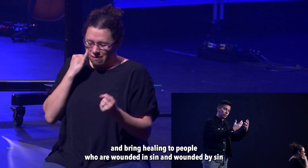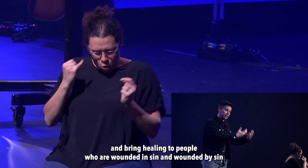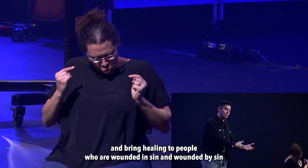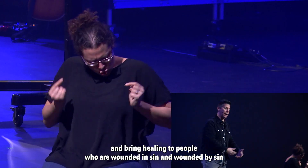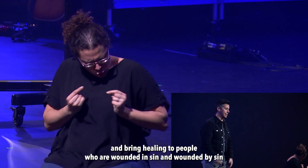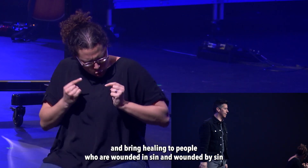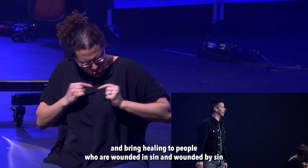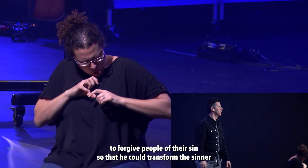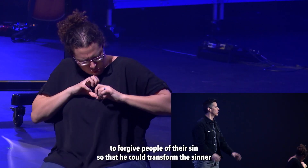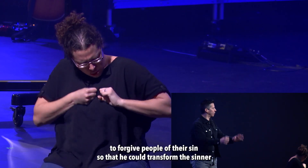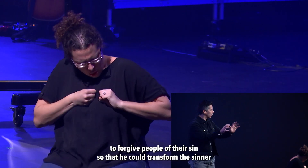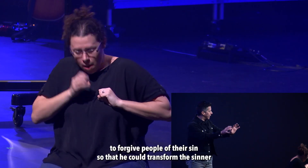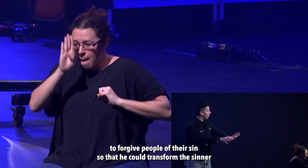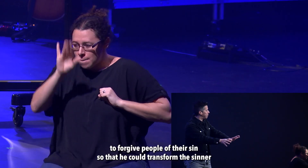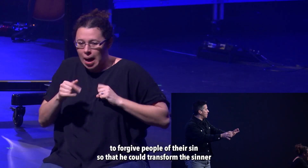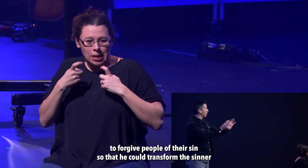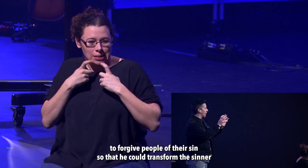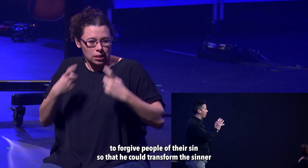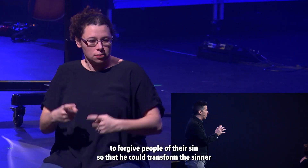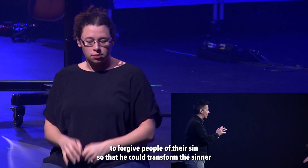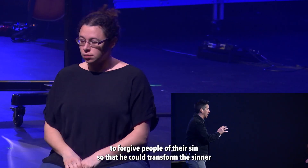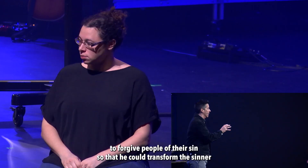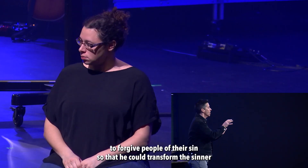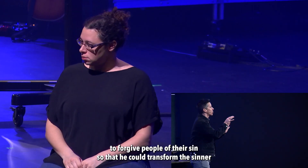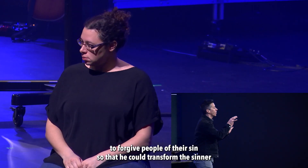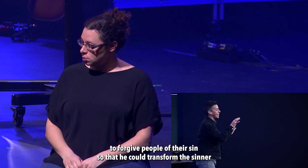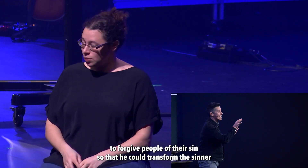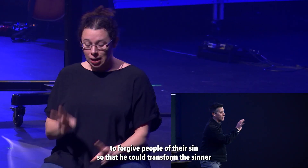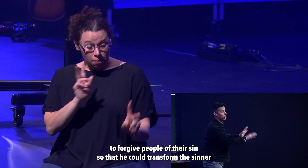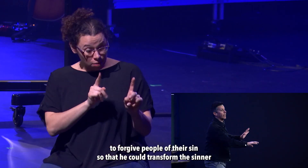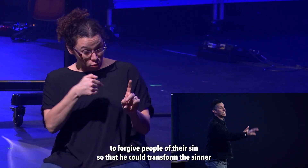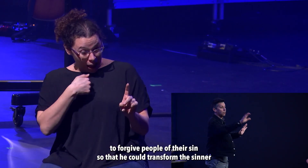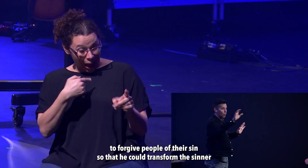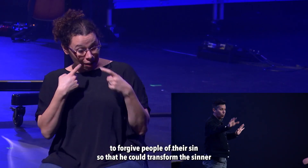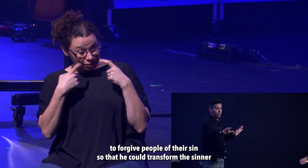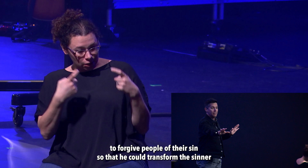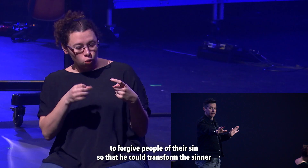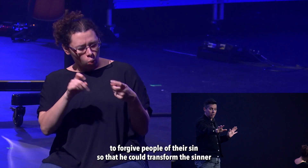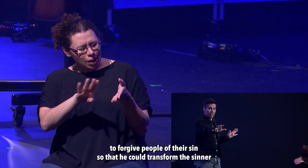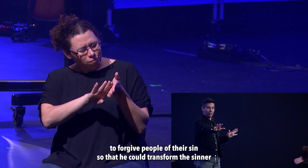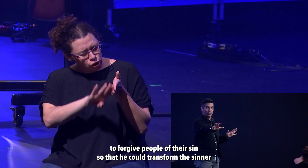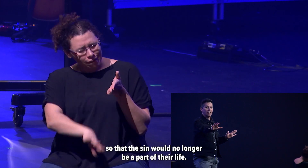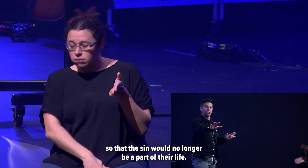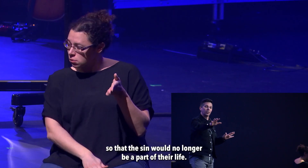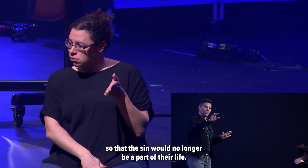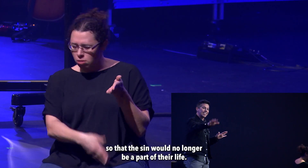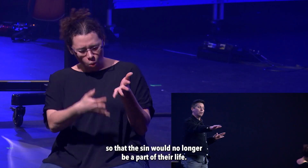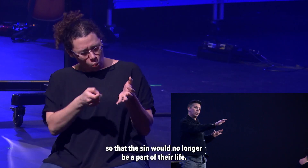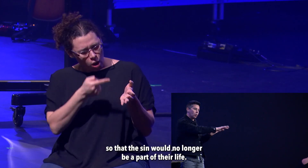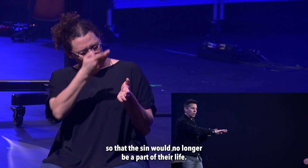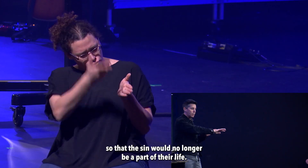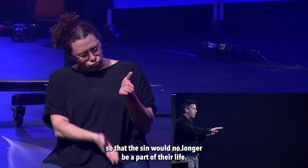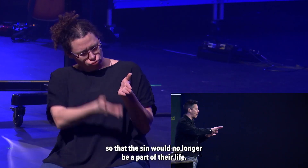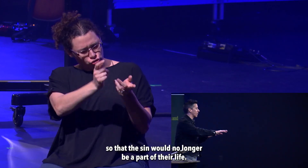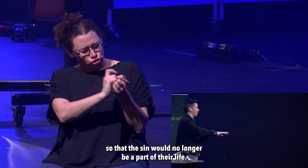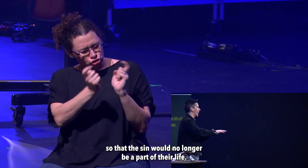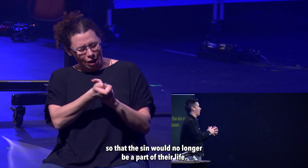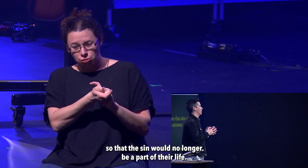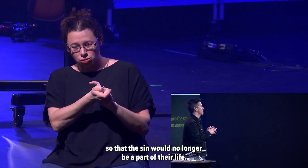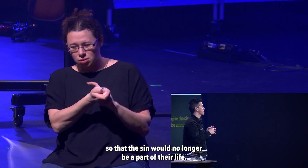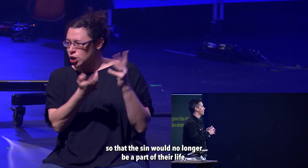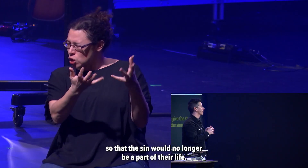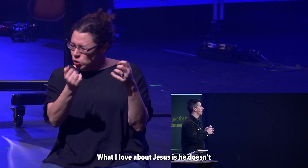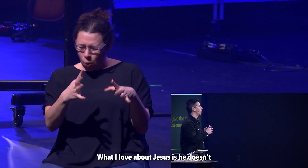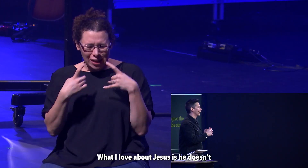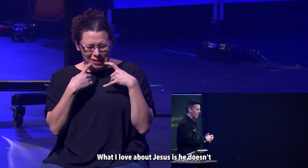and wounded by sin. To forgive people of their sin so that he could transform the sinner so that the sin would no longer be a part of their